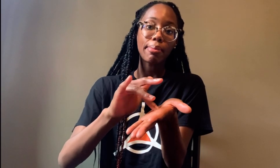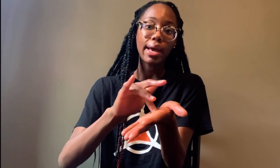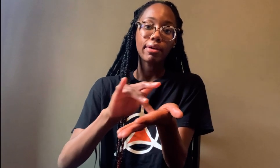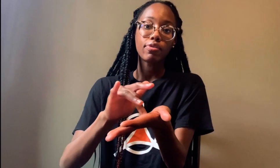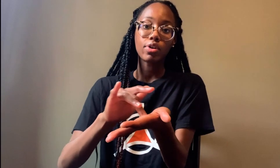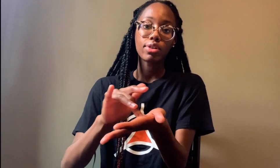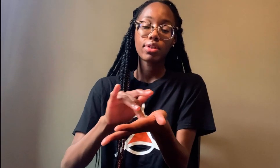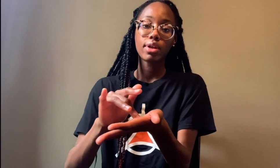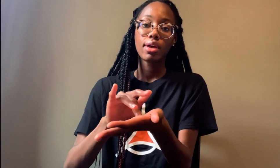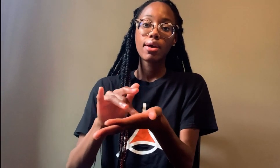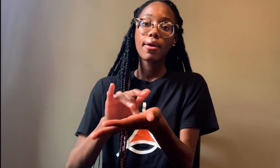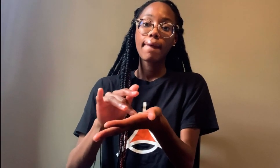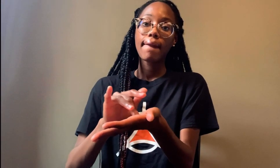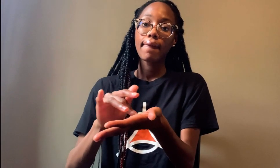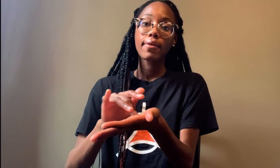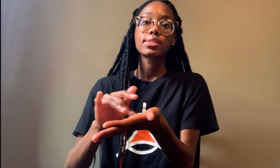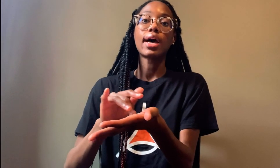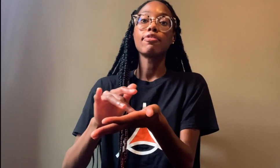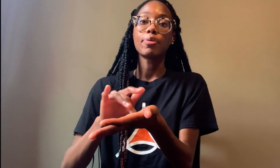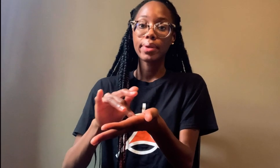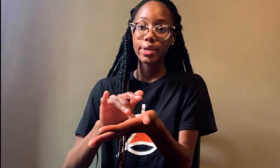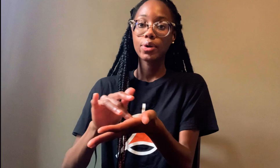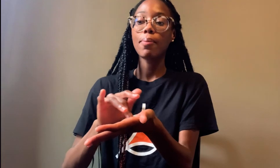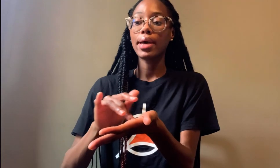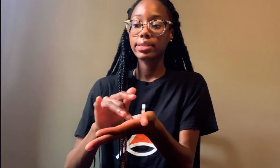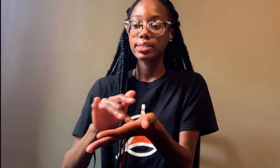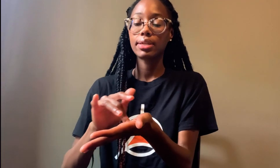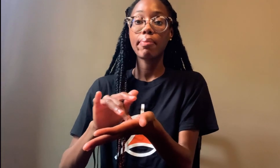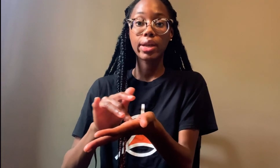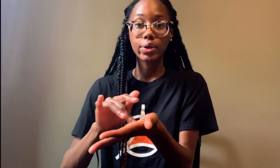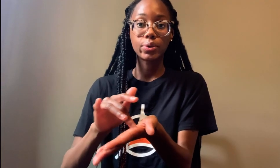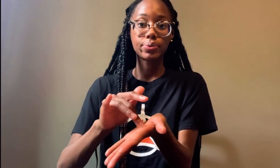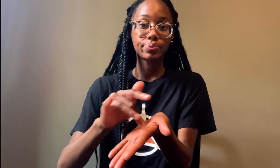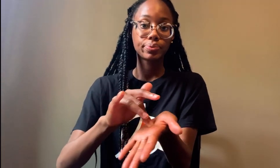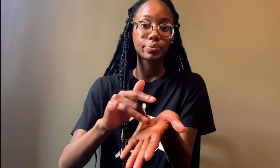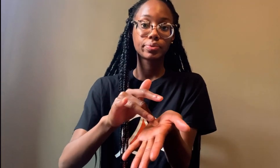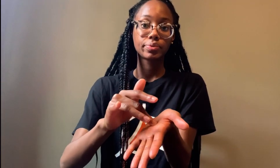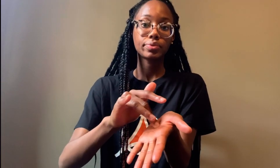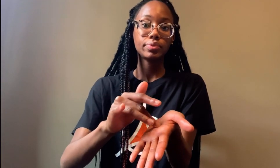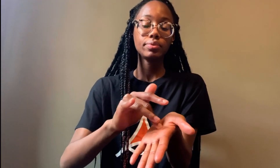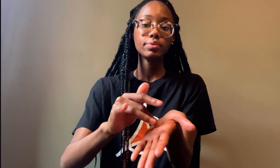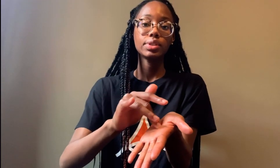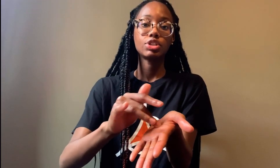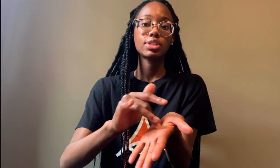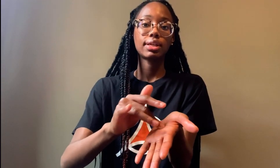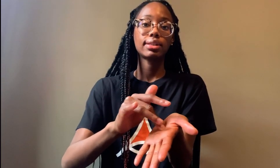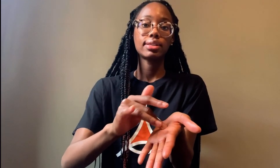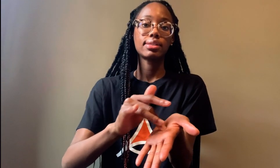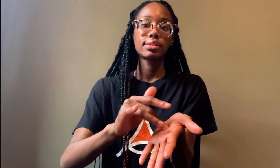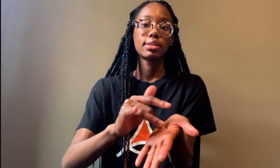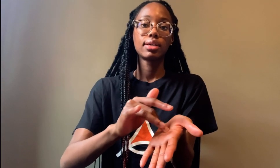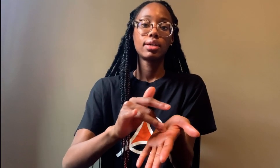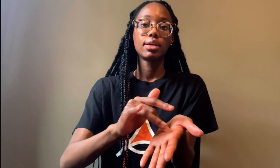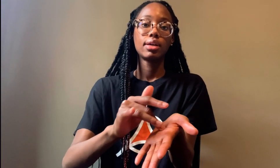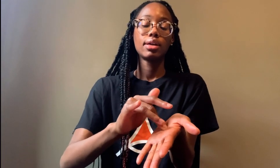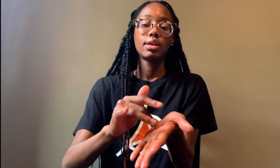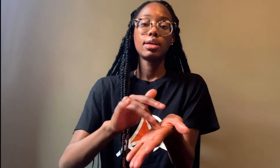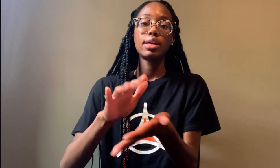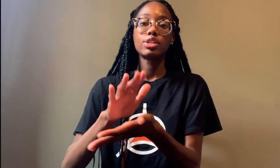back and forth. Sign for pill, medicine, medical, just like this.